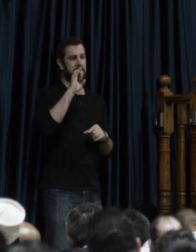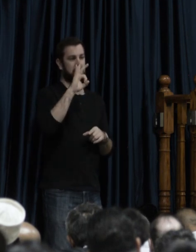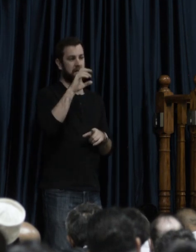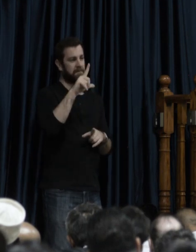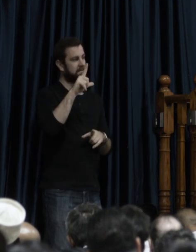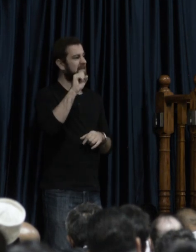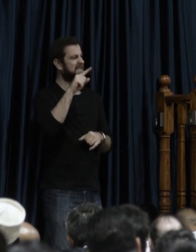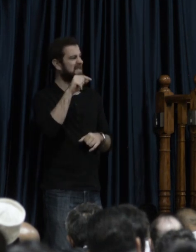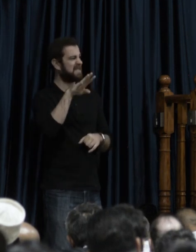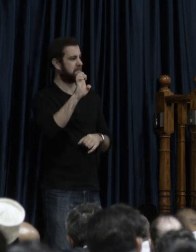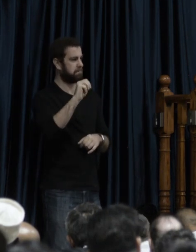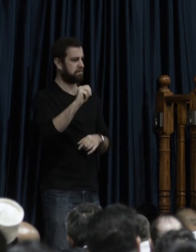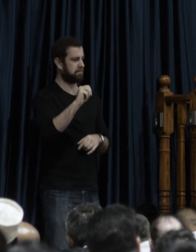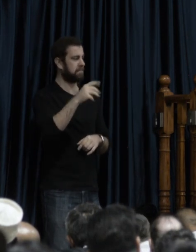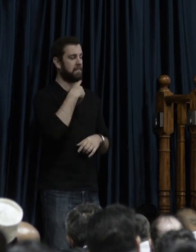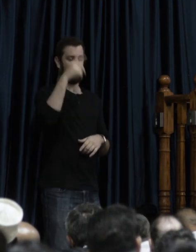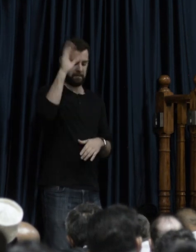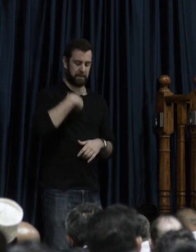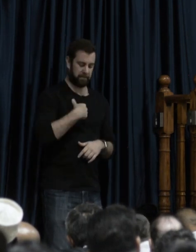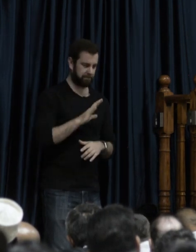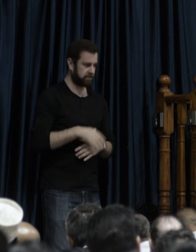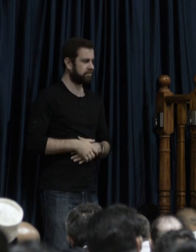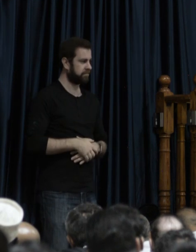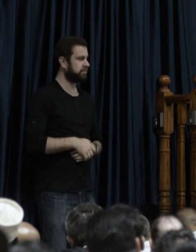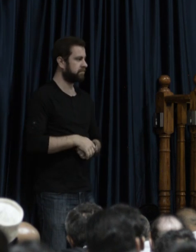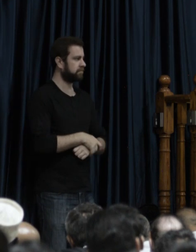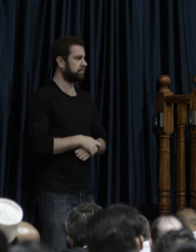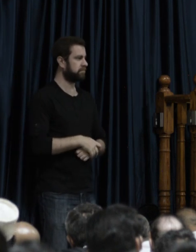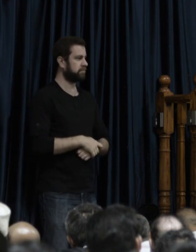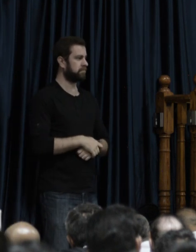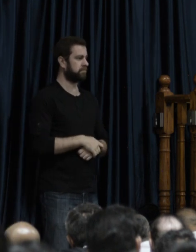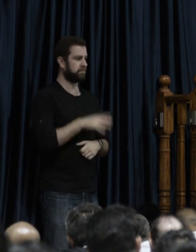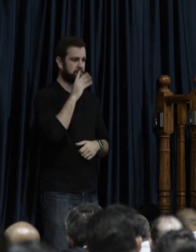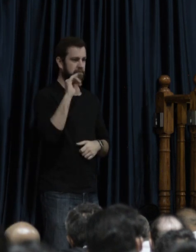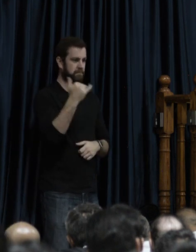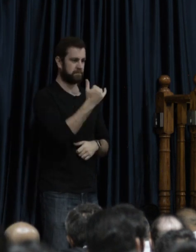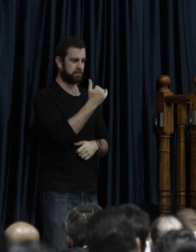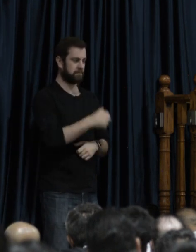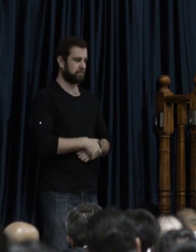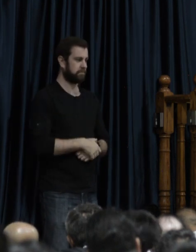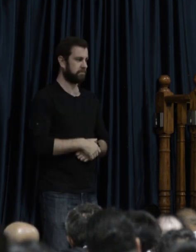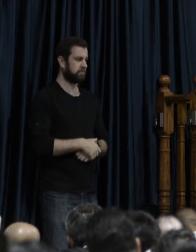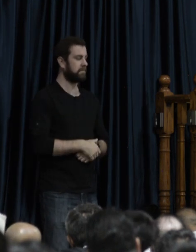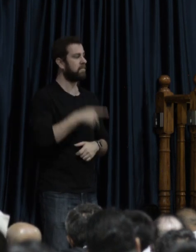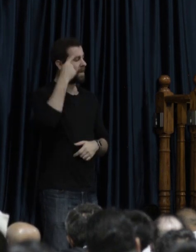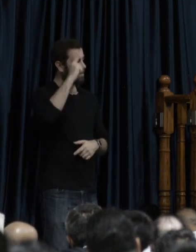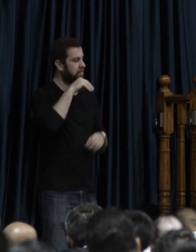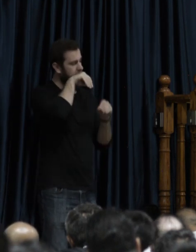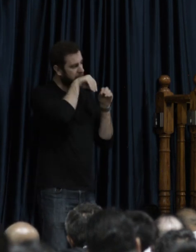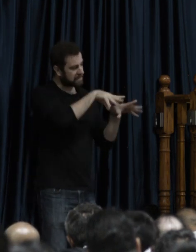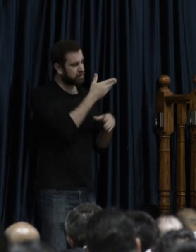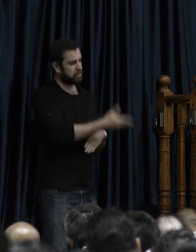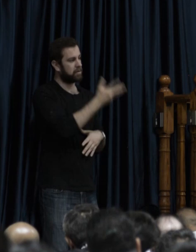O Prophet of Allah. He said, Abshir fa walladhi nafsi biyadihi laqad kutibat fi zakati al-mutaqabbala. May Allah bless you.